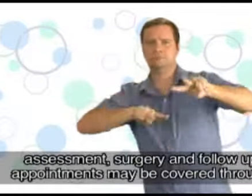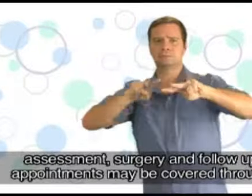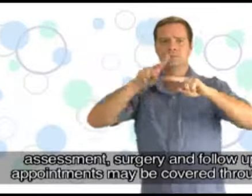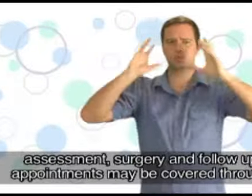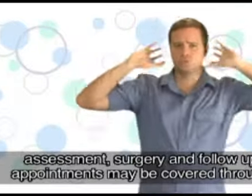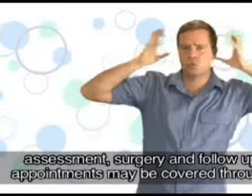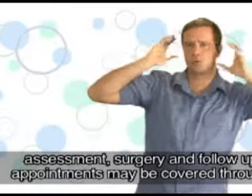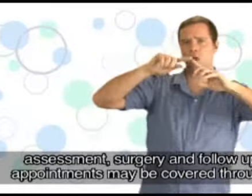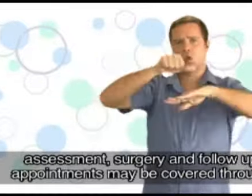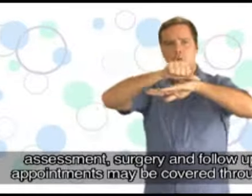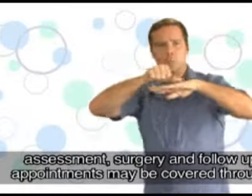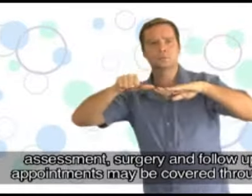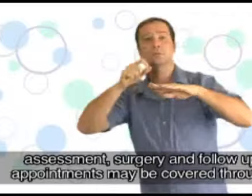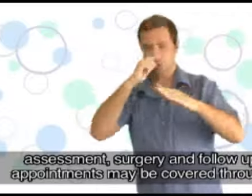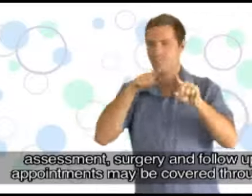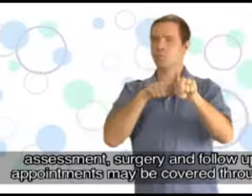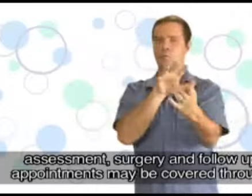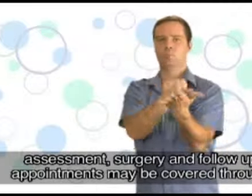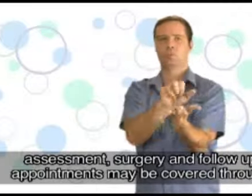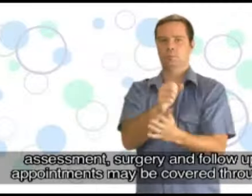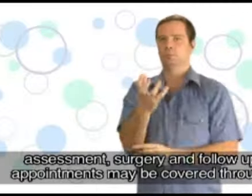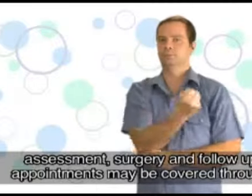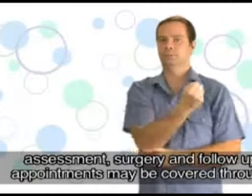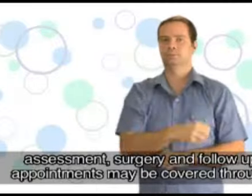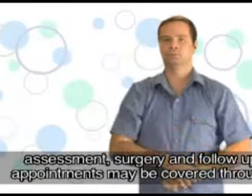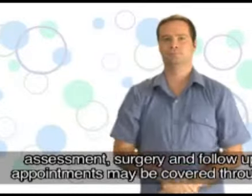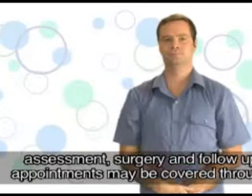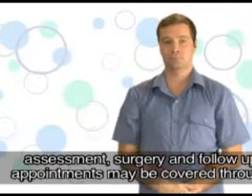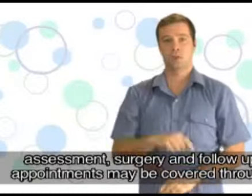assessment, surgery and follow-up appointments may be covered through